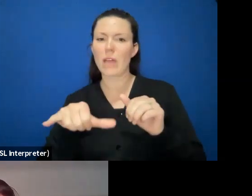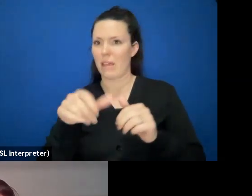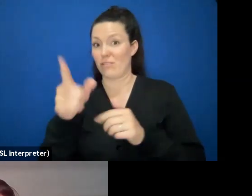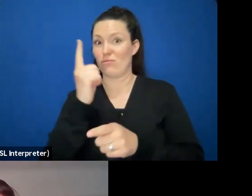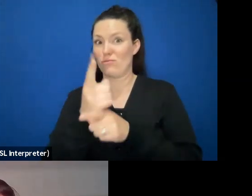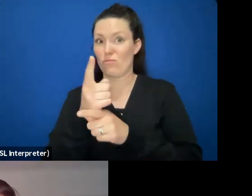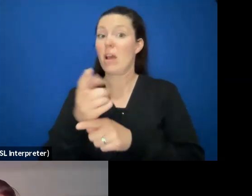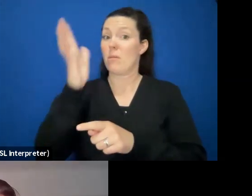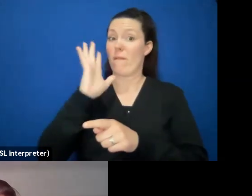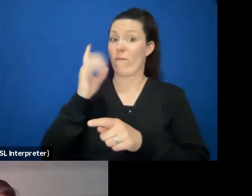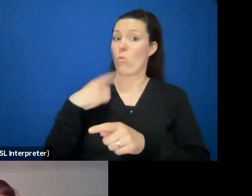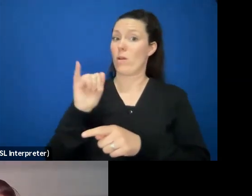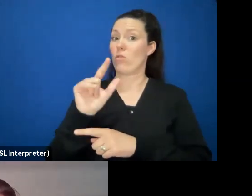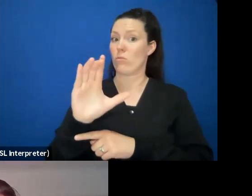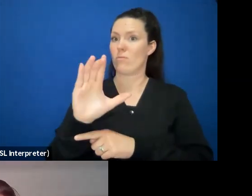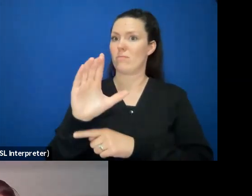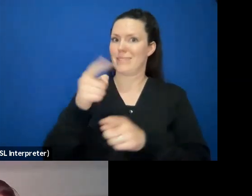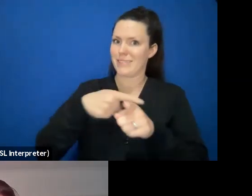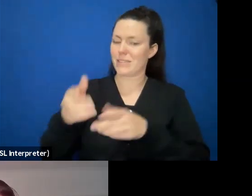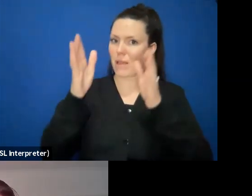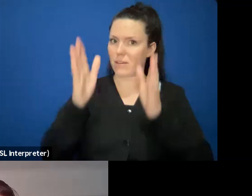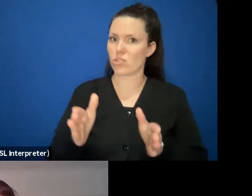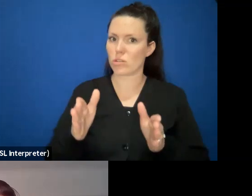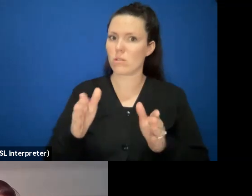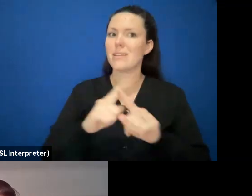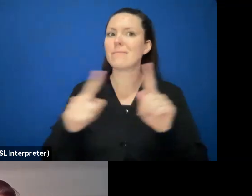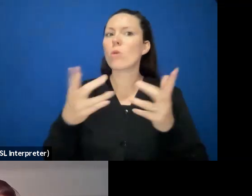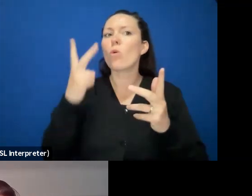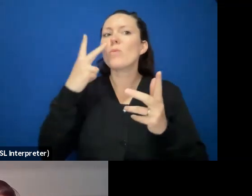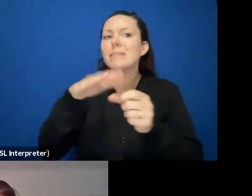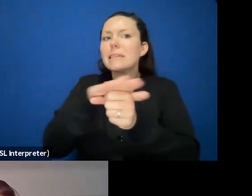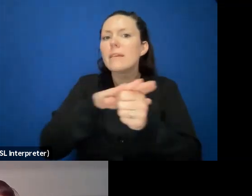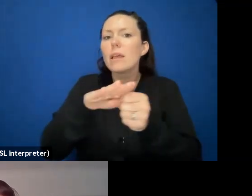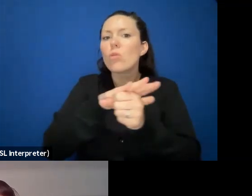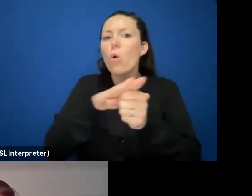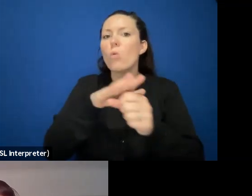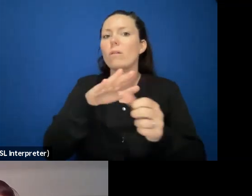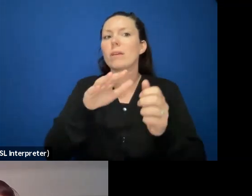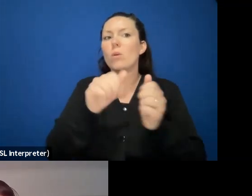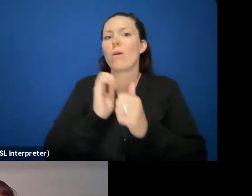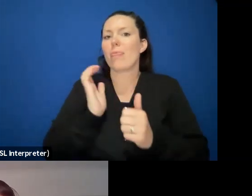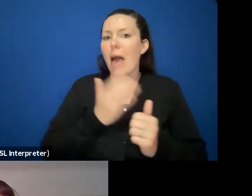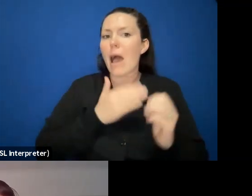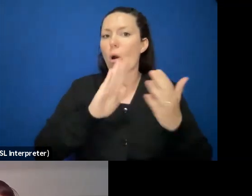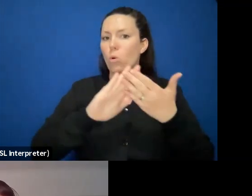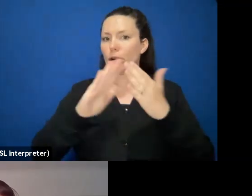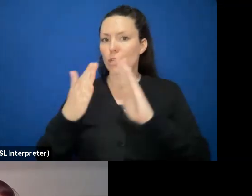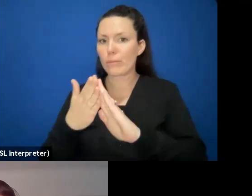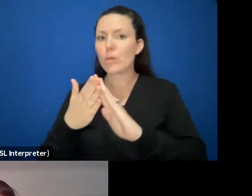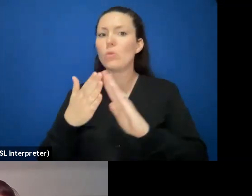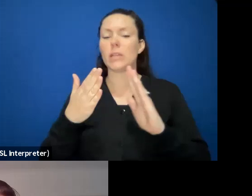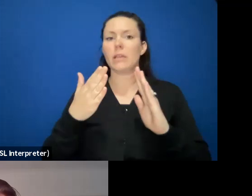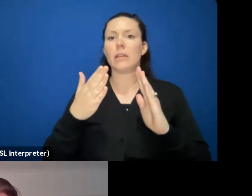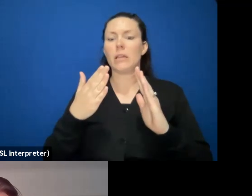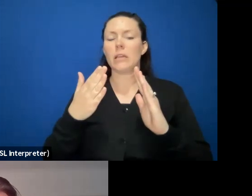living specialists. But what we've seen locally within our own community, within Maury County, San Benito, and Santa Cruz